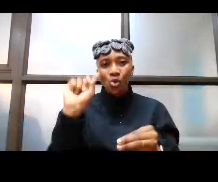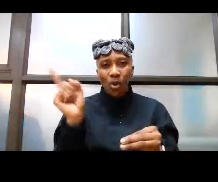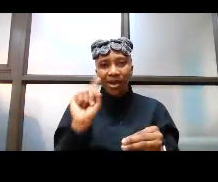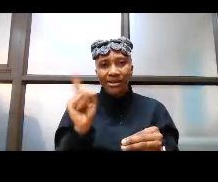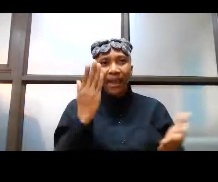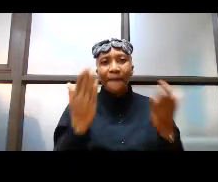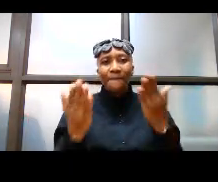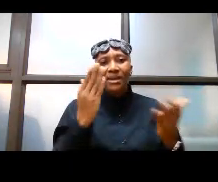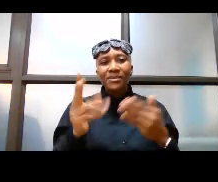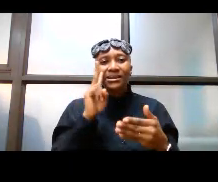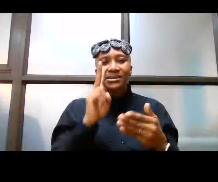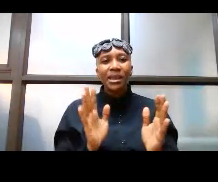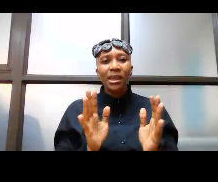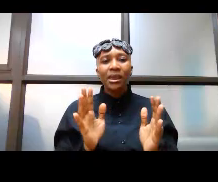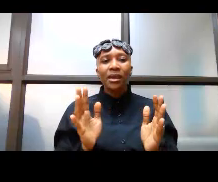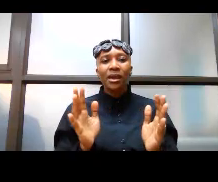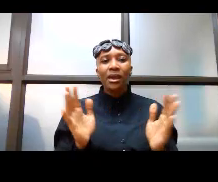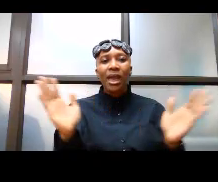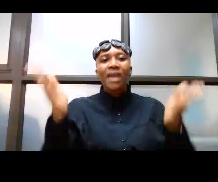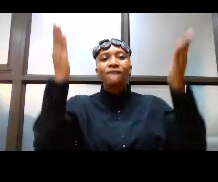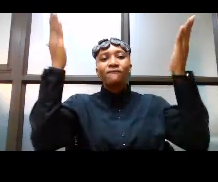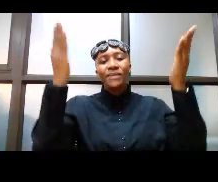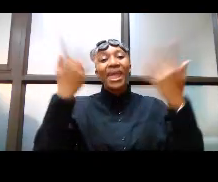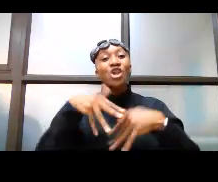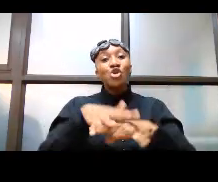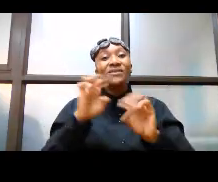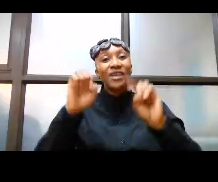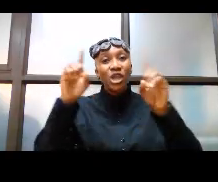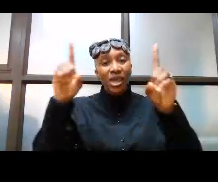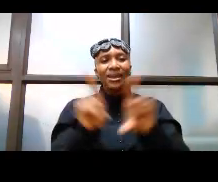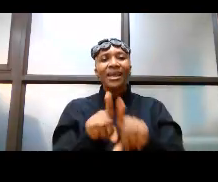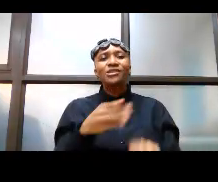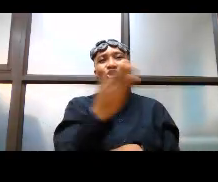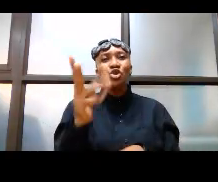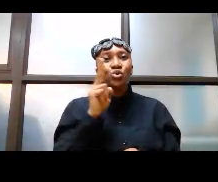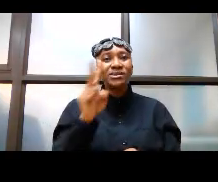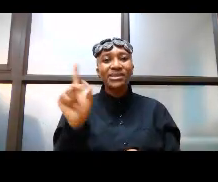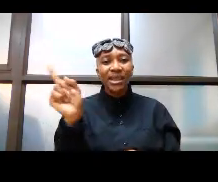inclusive education. As you might have seen in some of the